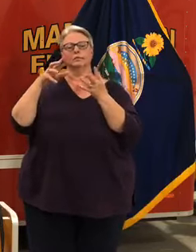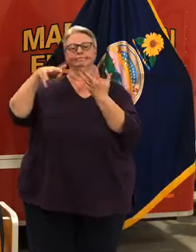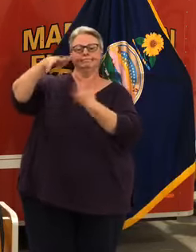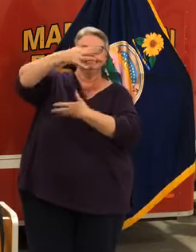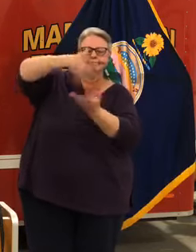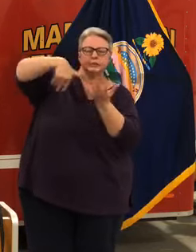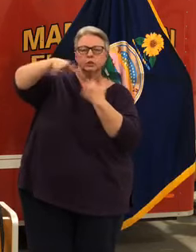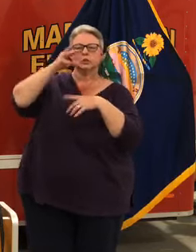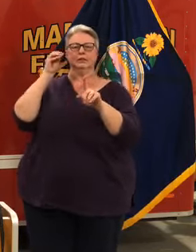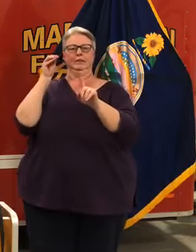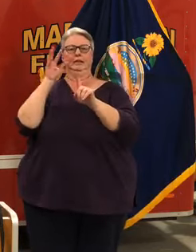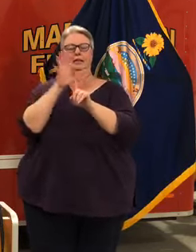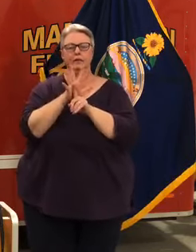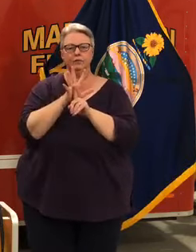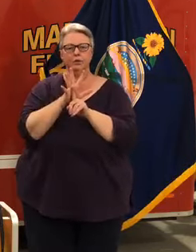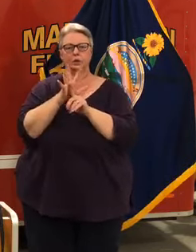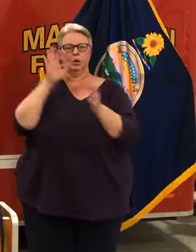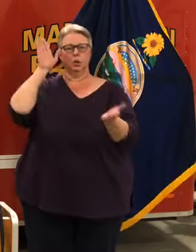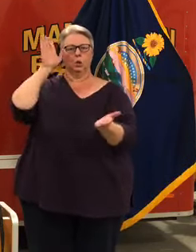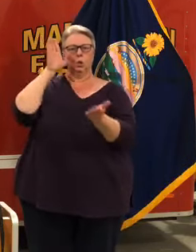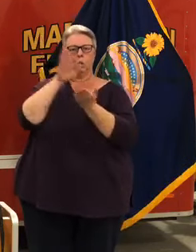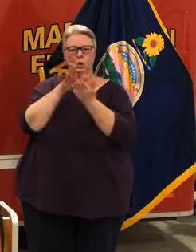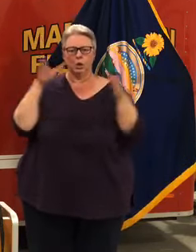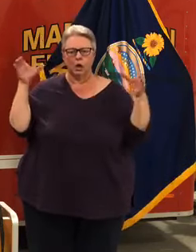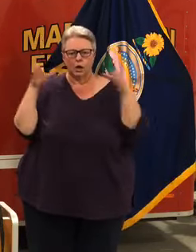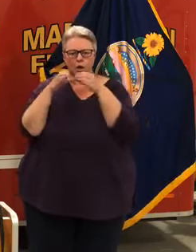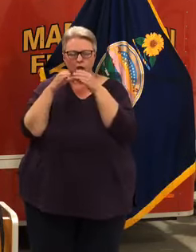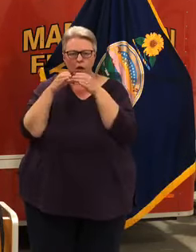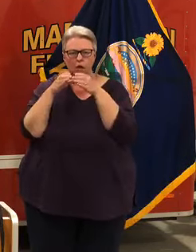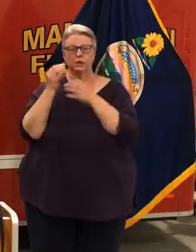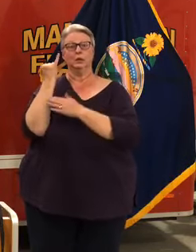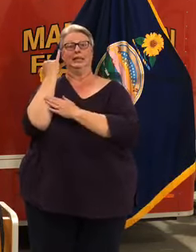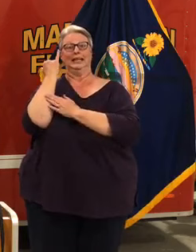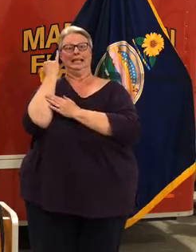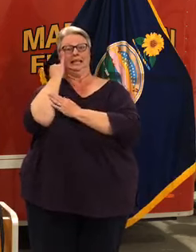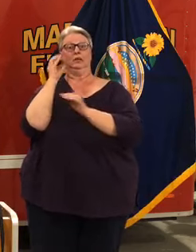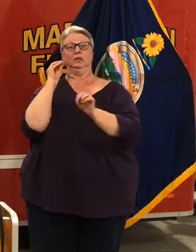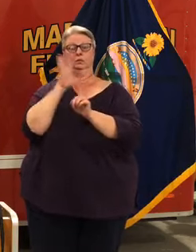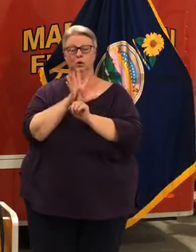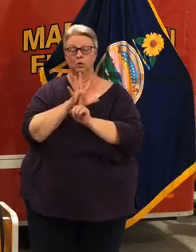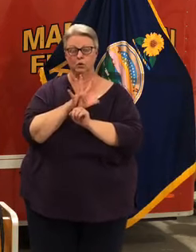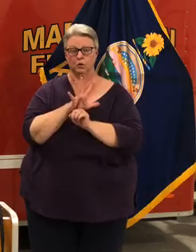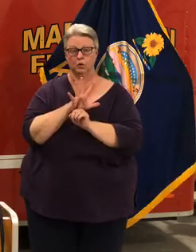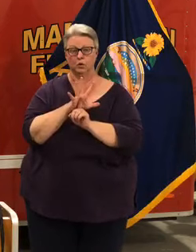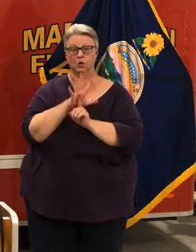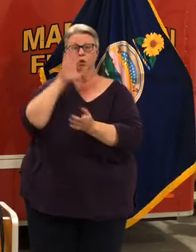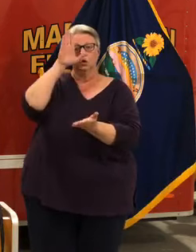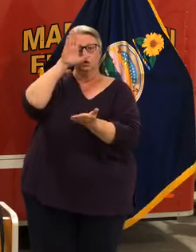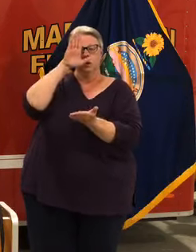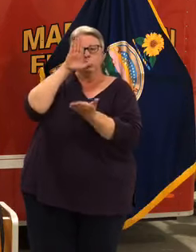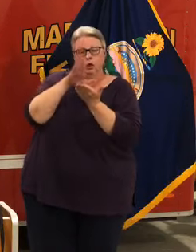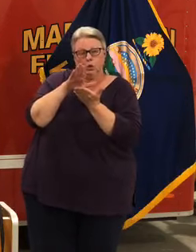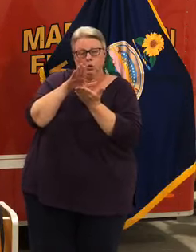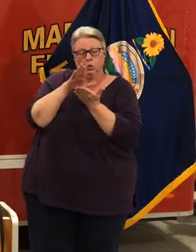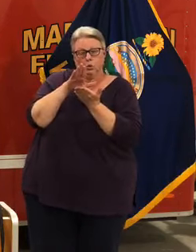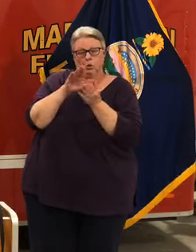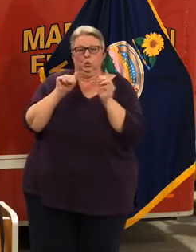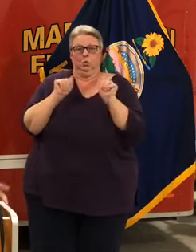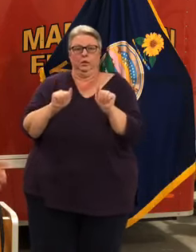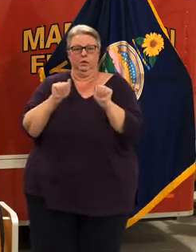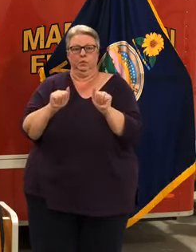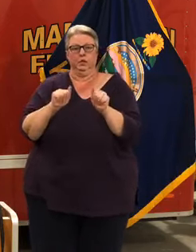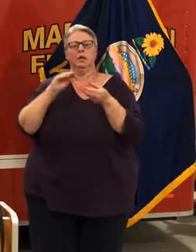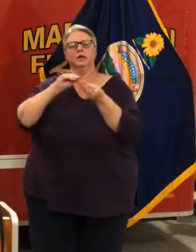that you're involved with, to be reduced, so that if someone is exposed, you reduce the potential for the number of people